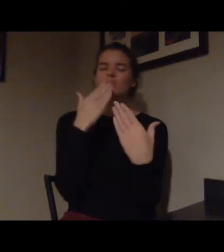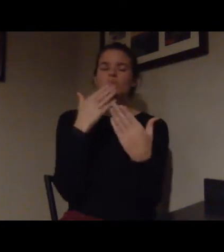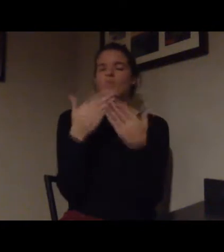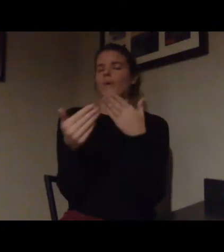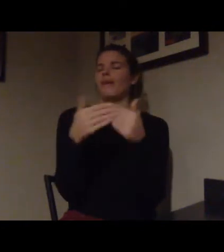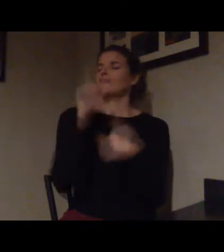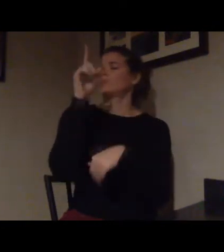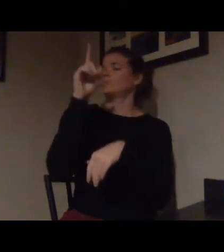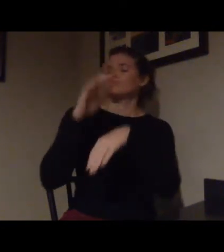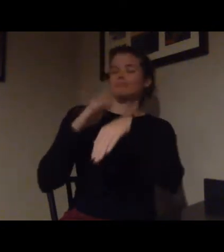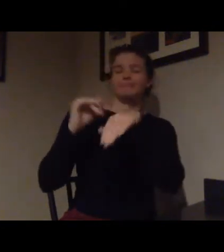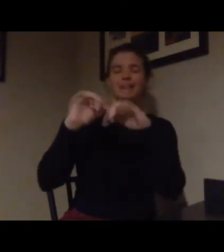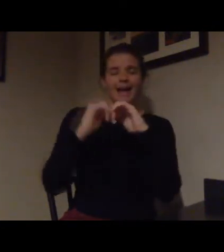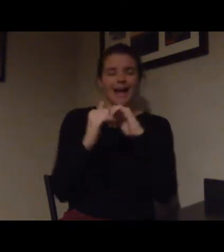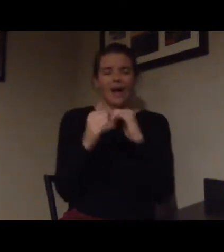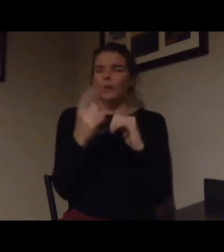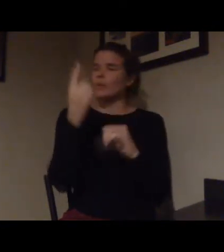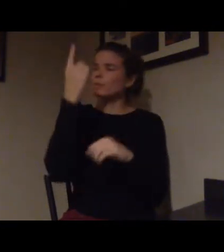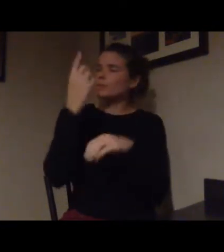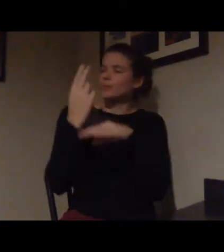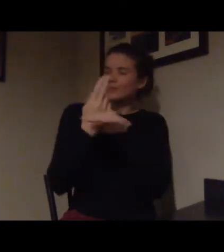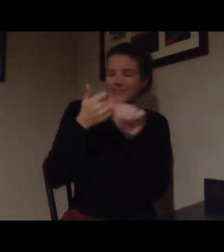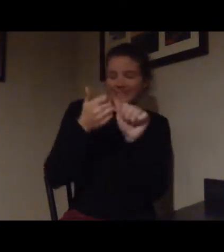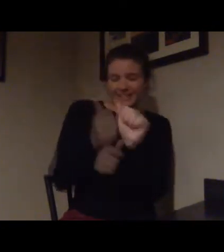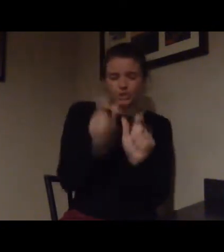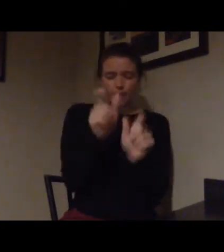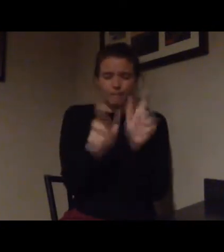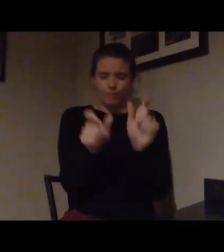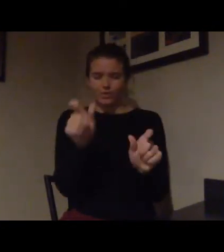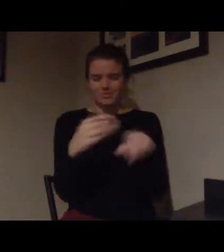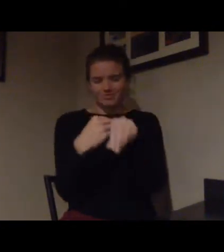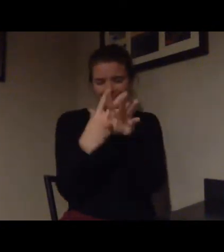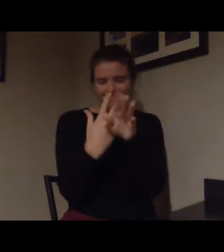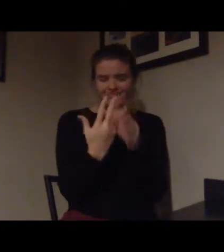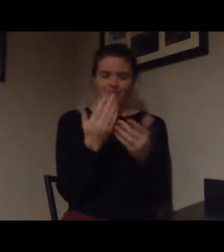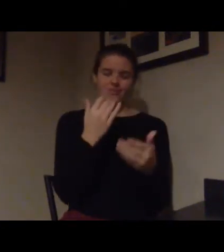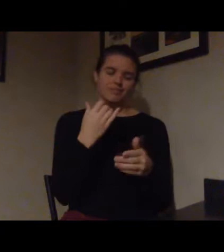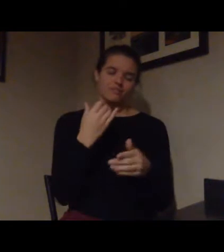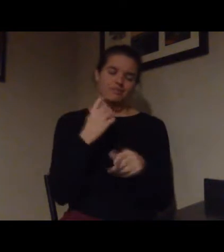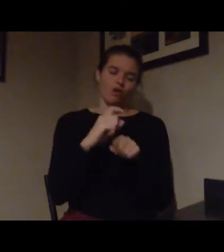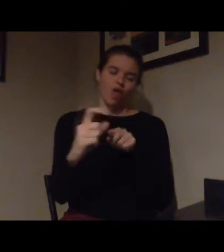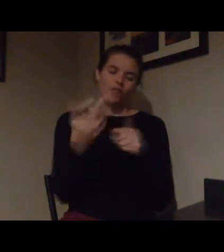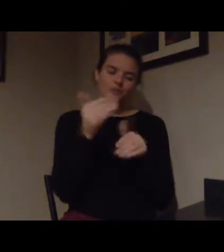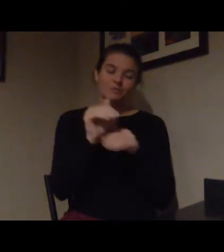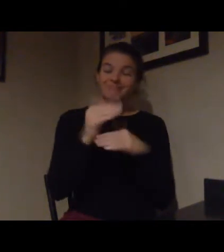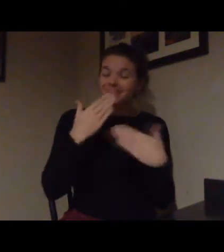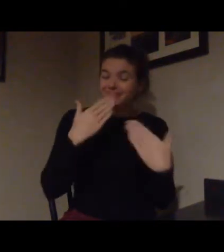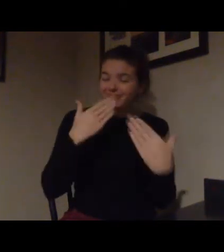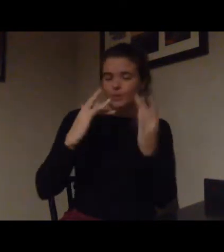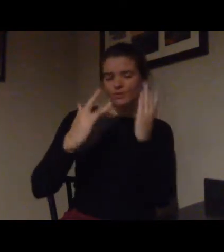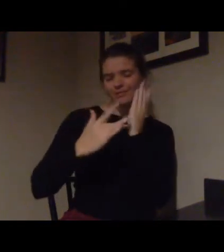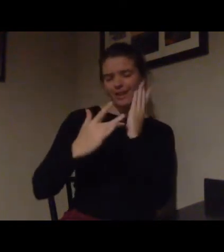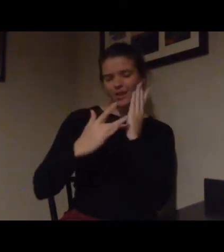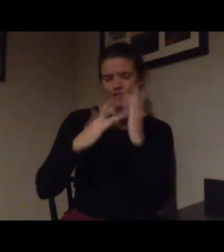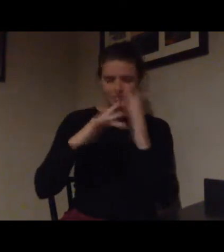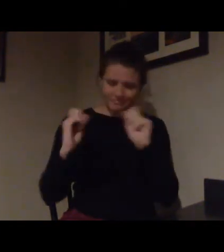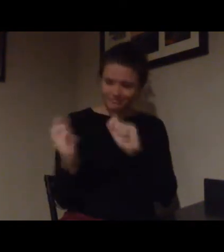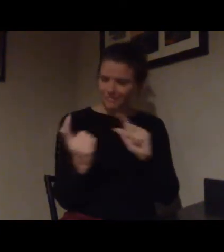be, for however you want to use each person that's involved in this call tonight. We thank you for the technology that makes all this possible as